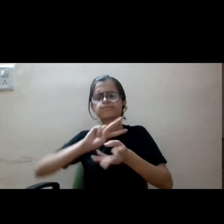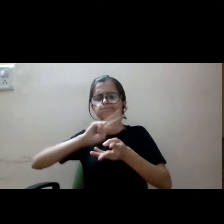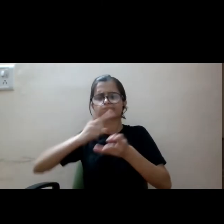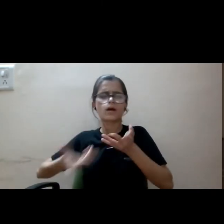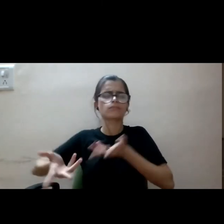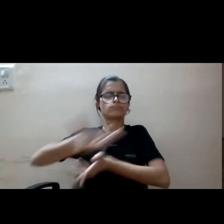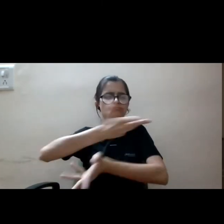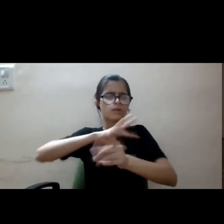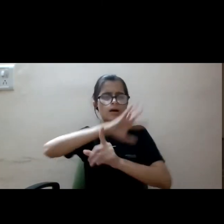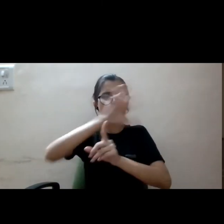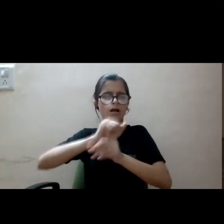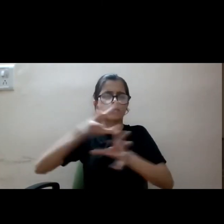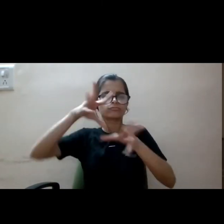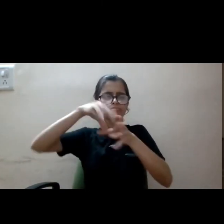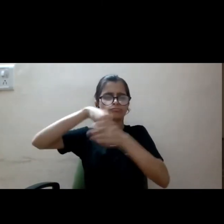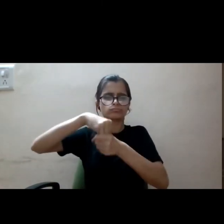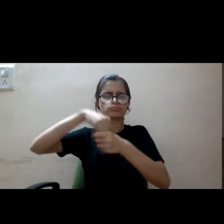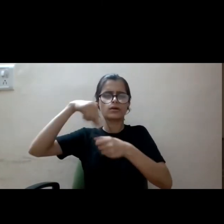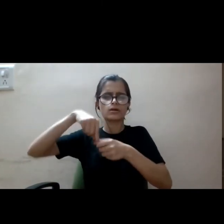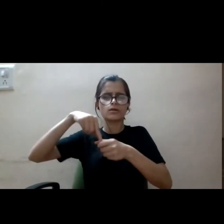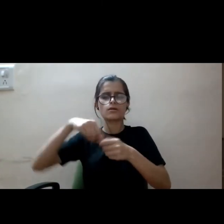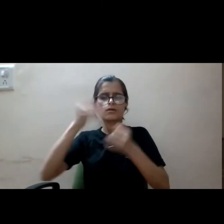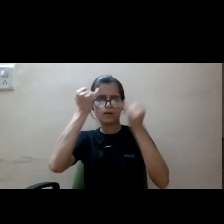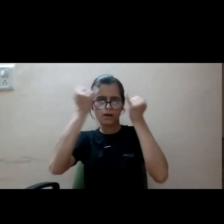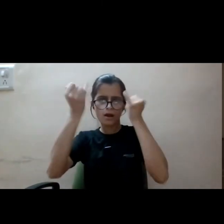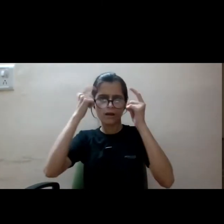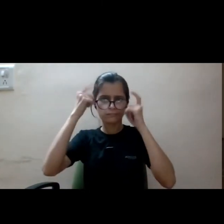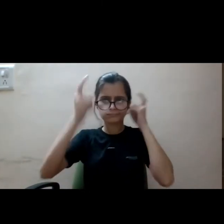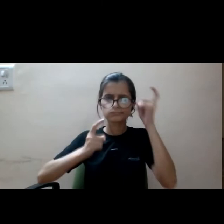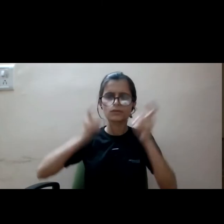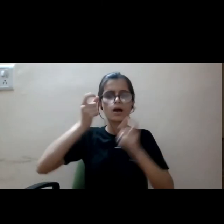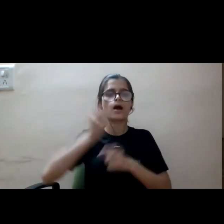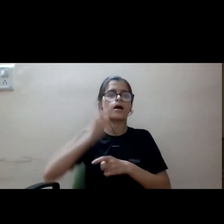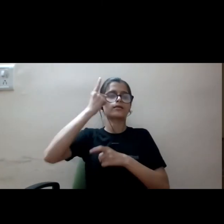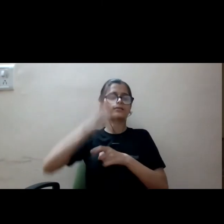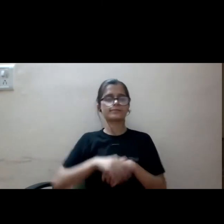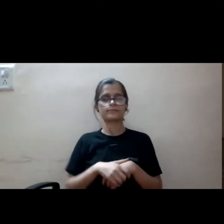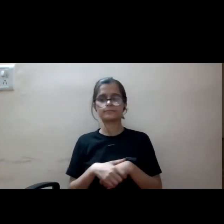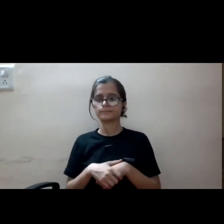of culture with the intention of fostering mutual understanding.